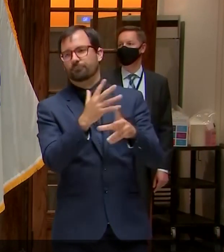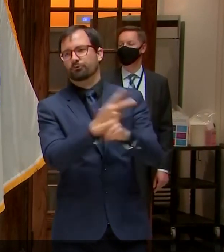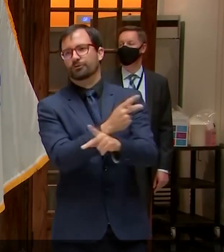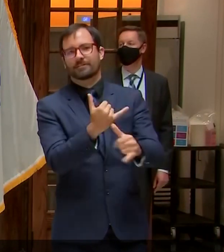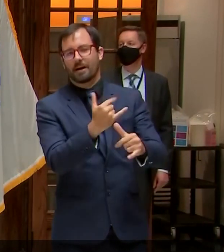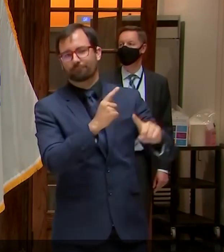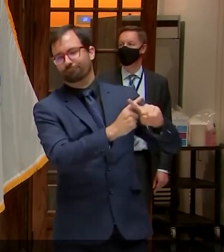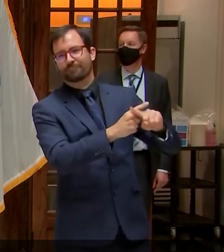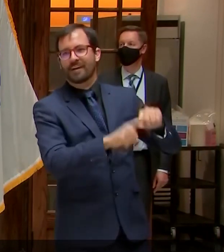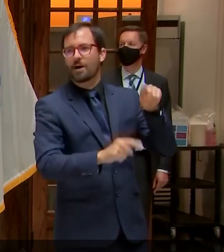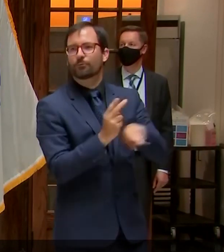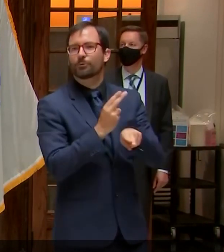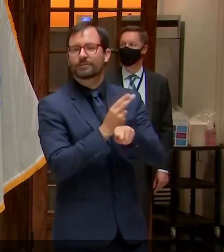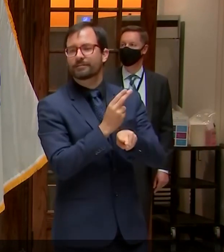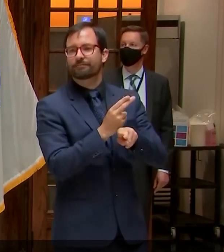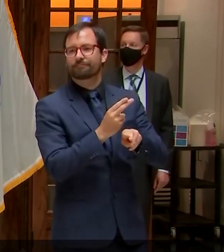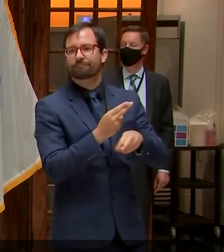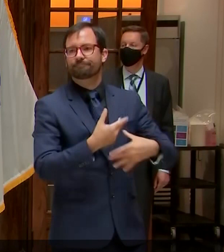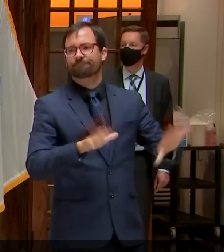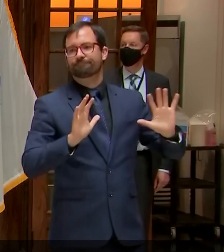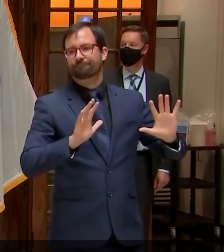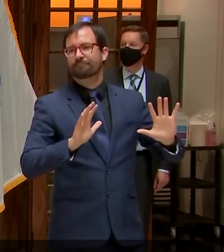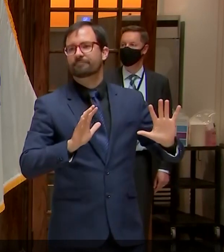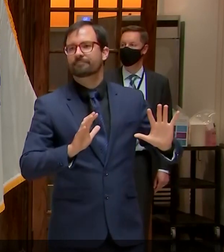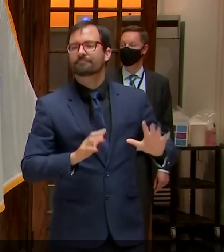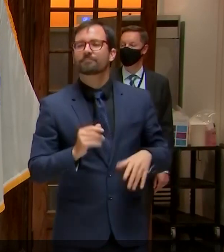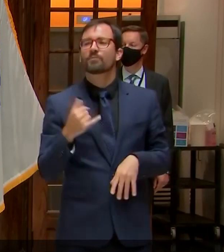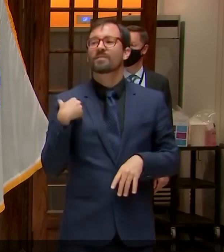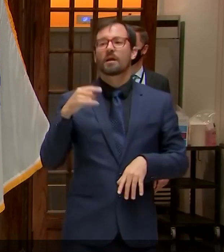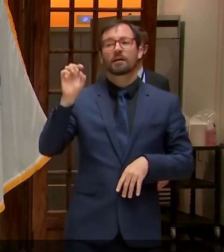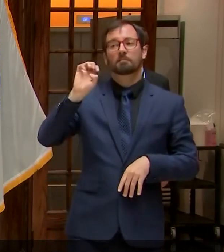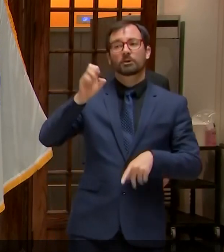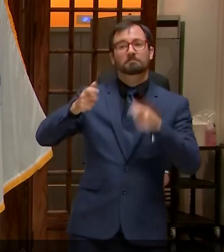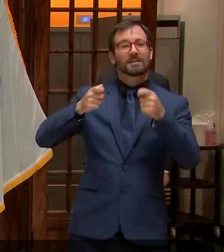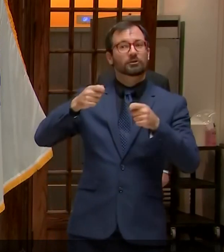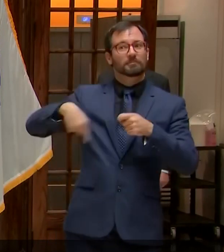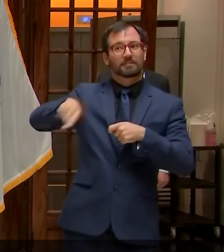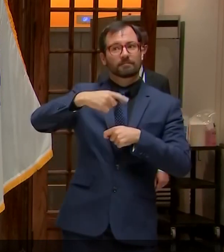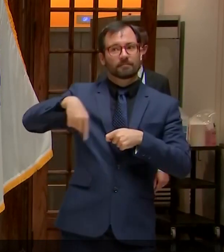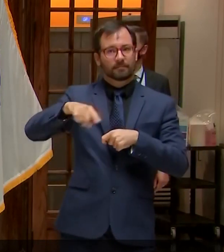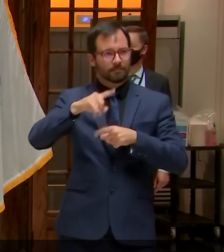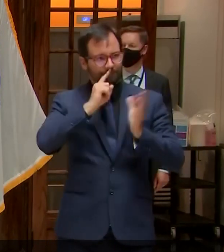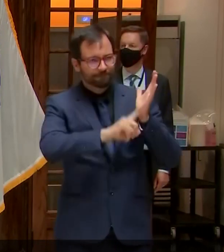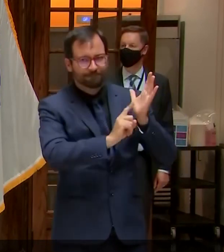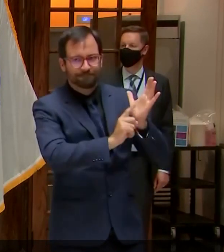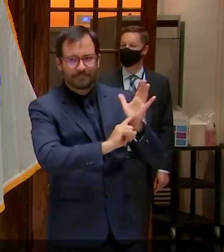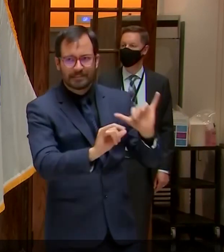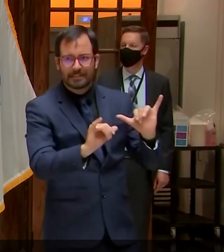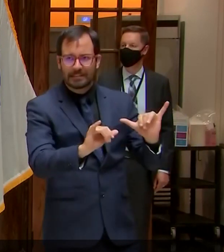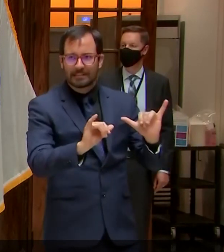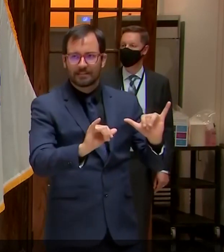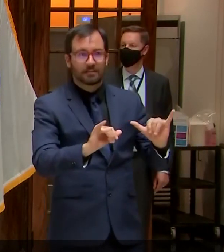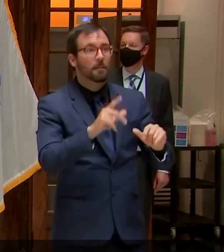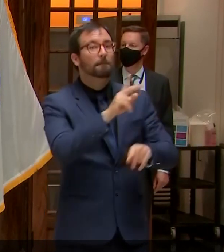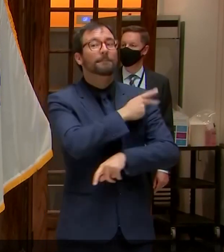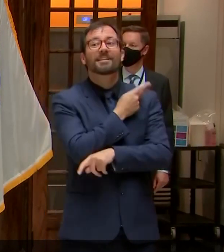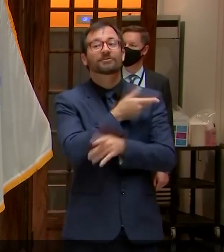the emergency management personnel and everybody else to make sure we found space and place for all of the patients,